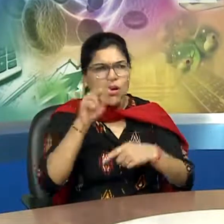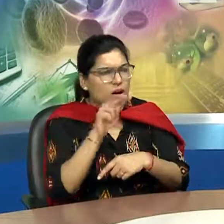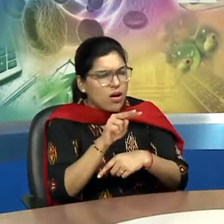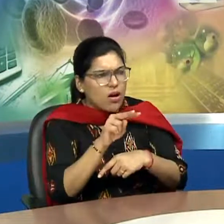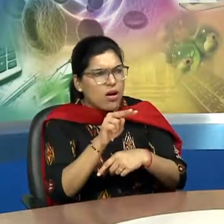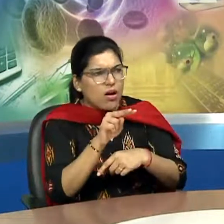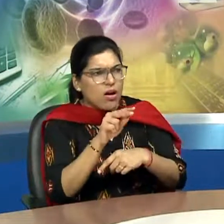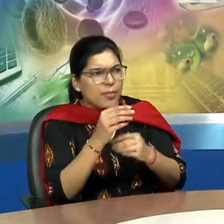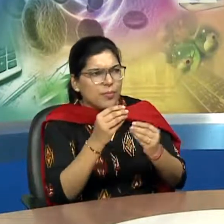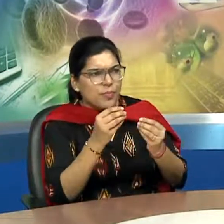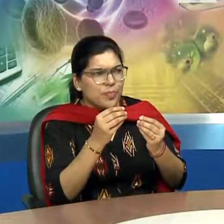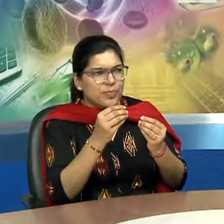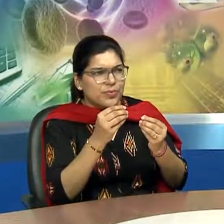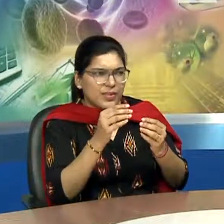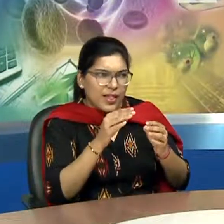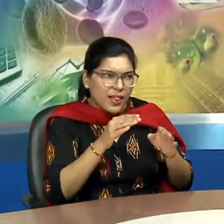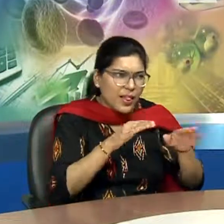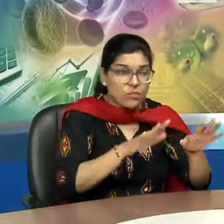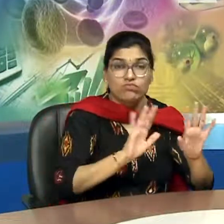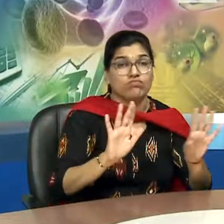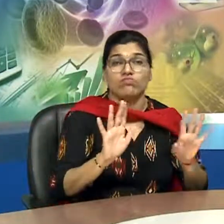conveys is, one should